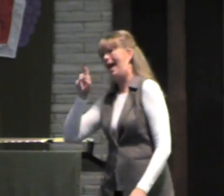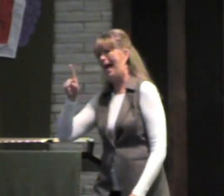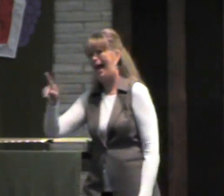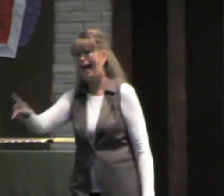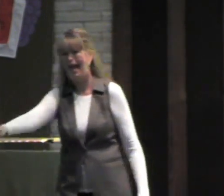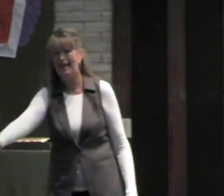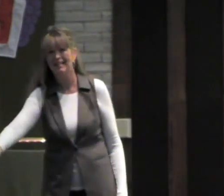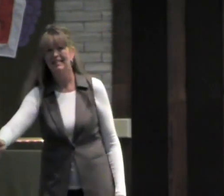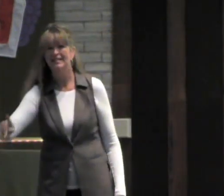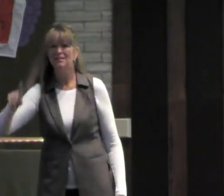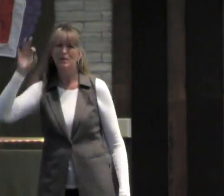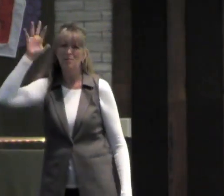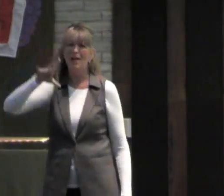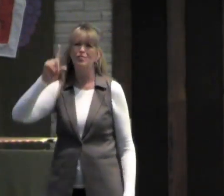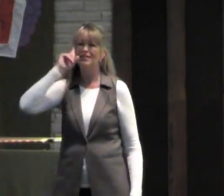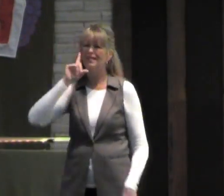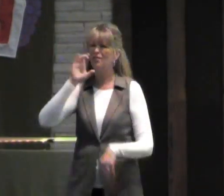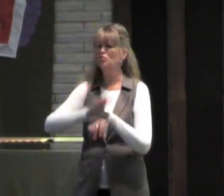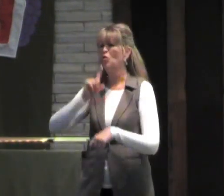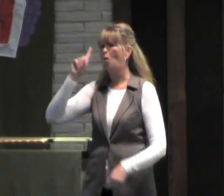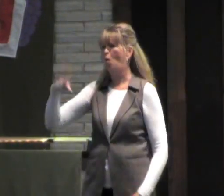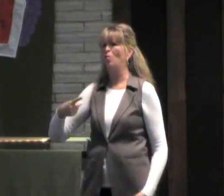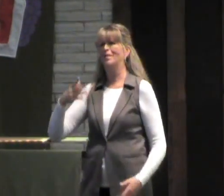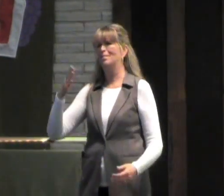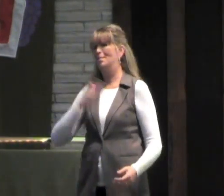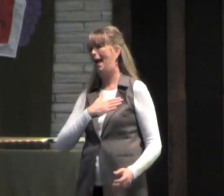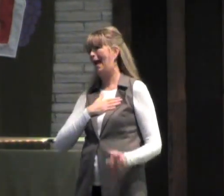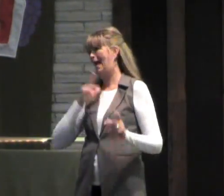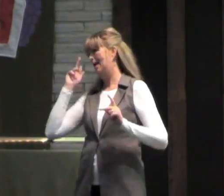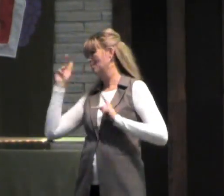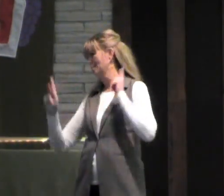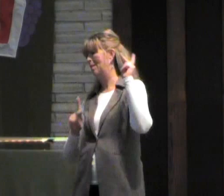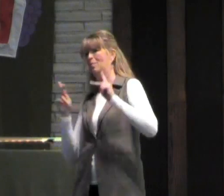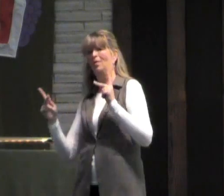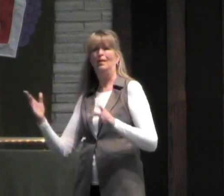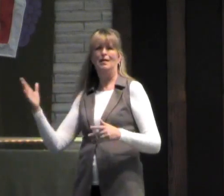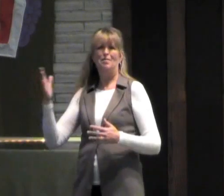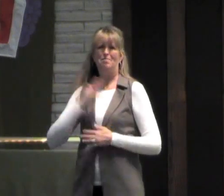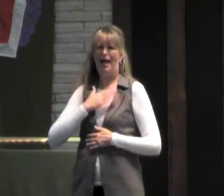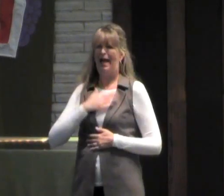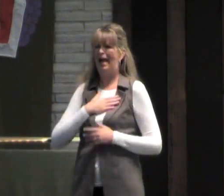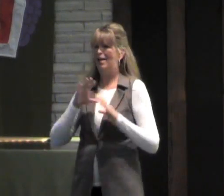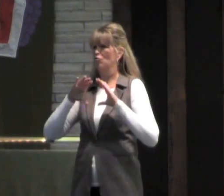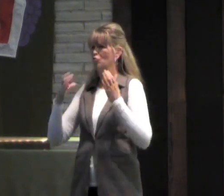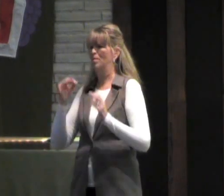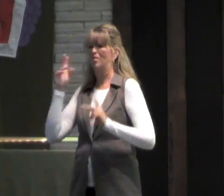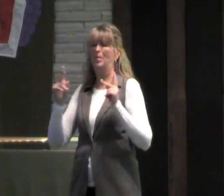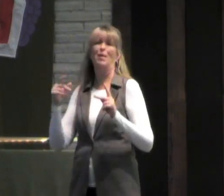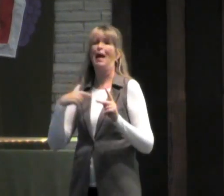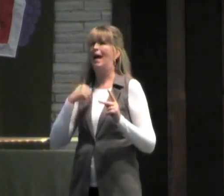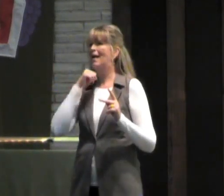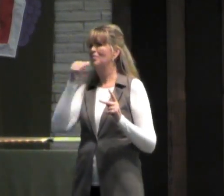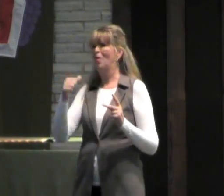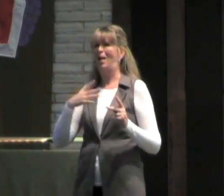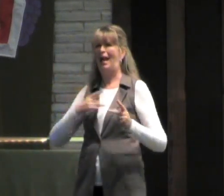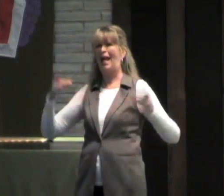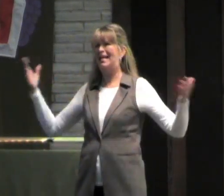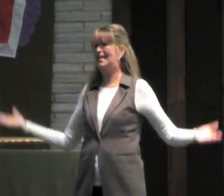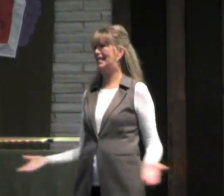So I thought, ugh, no, I want to go back. I want to pastor a deaf church only. These are my people. This is my group of people.